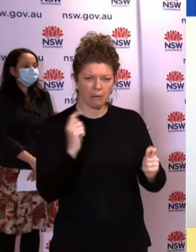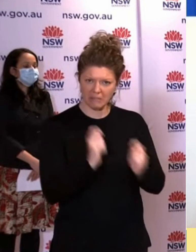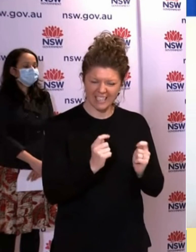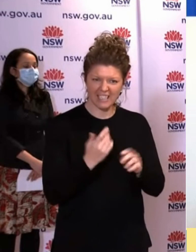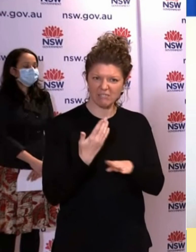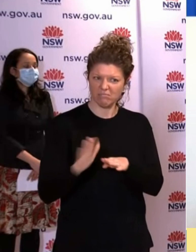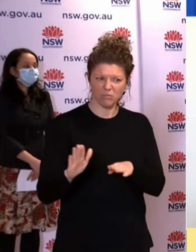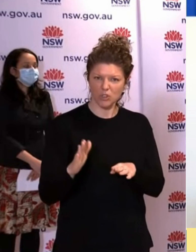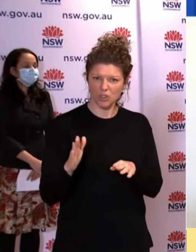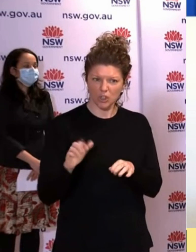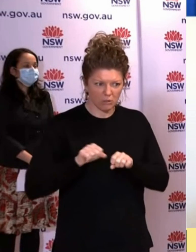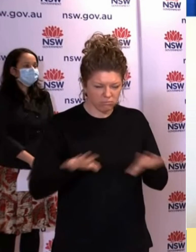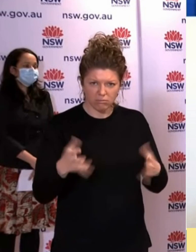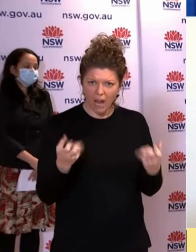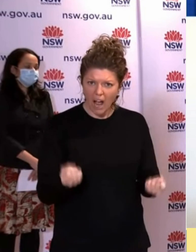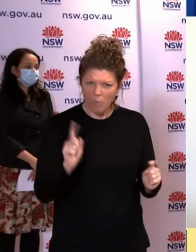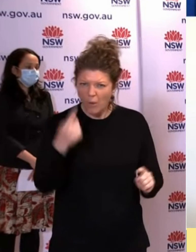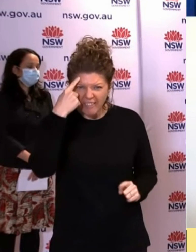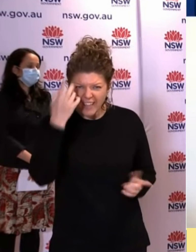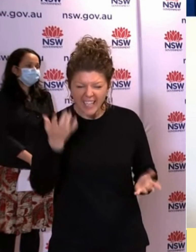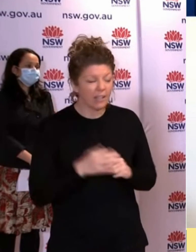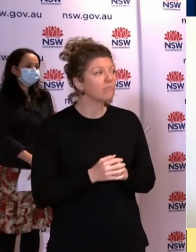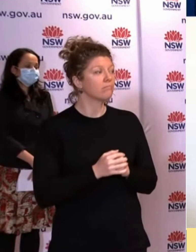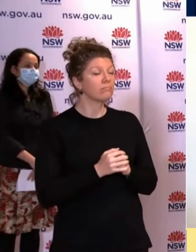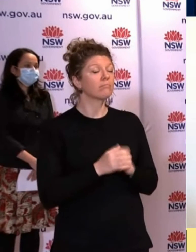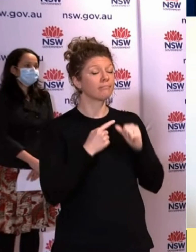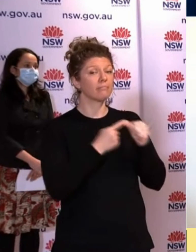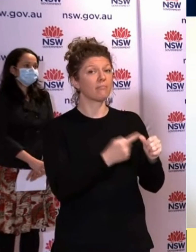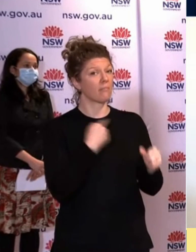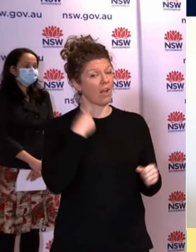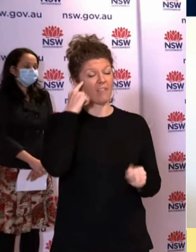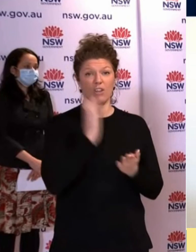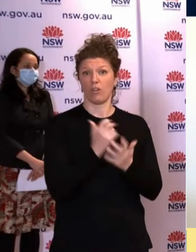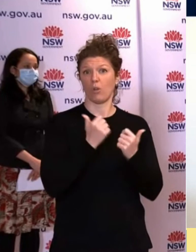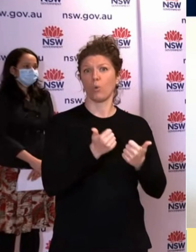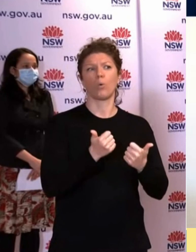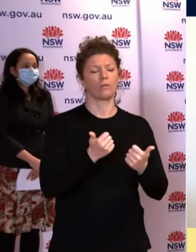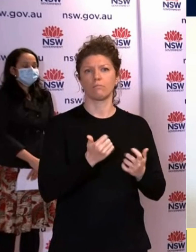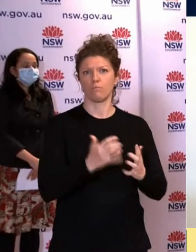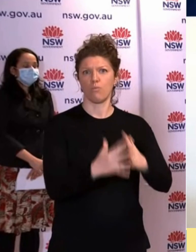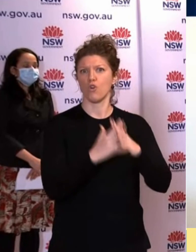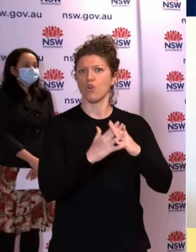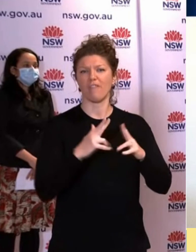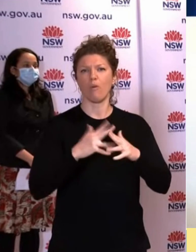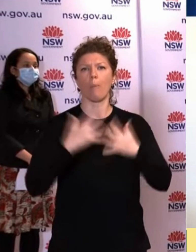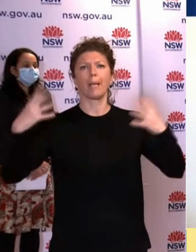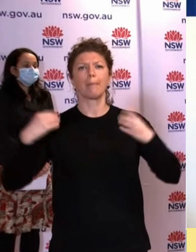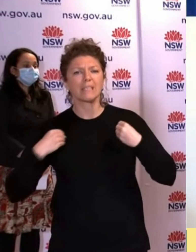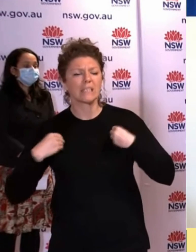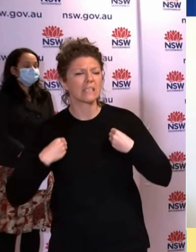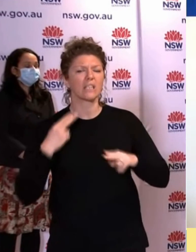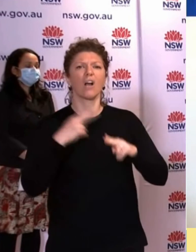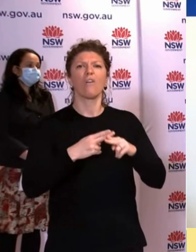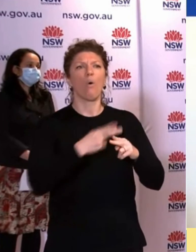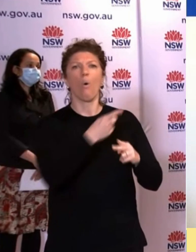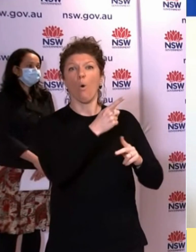testing is certainly a major opportunity for industry, but also the health sector. And in more remote areas particularly, rapid